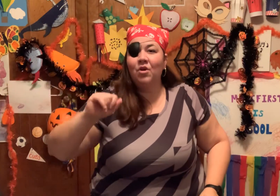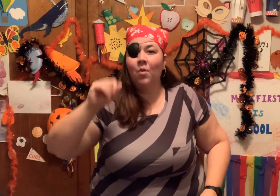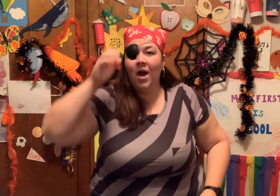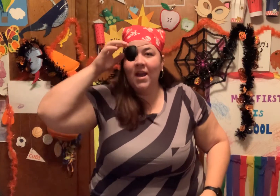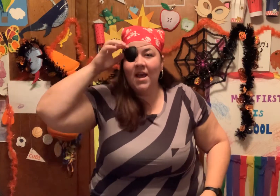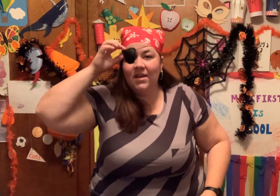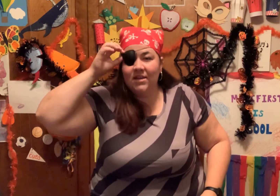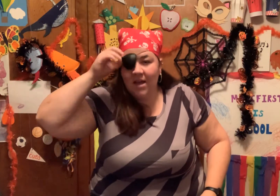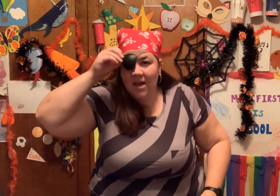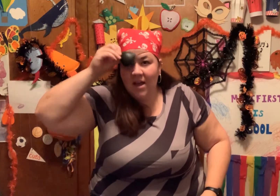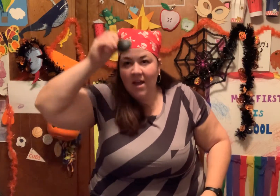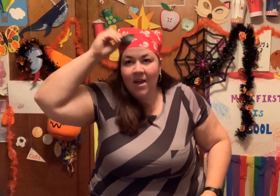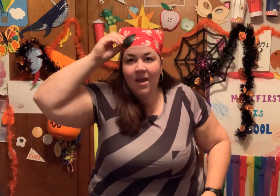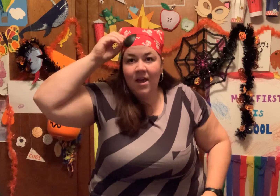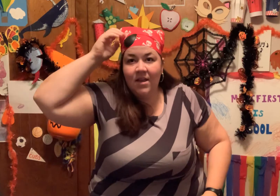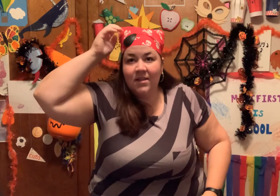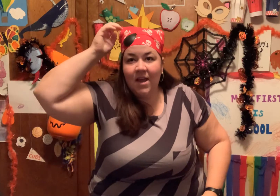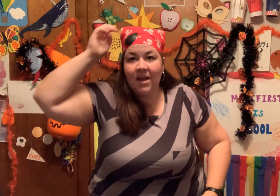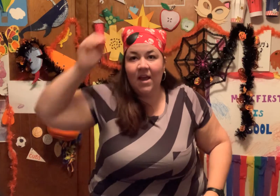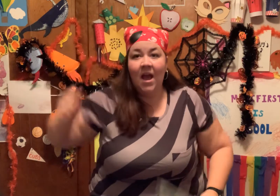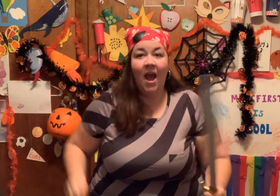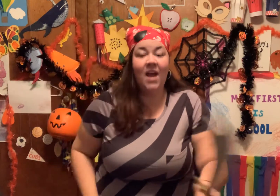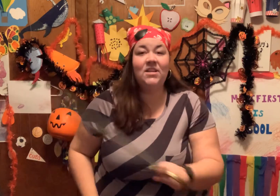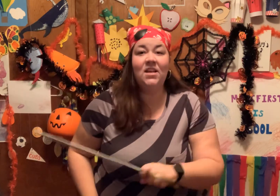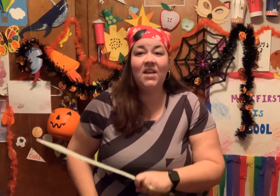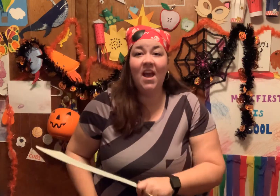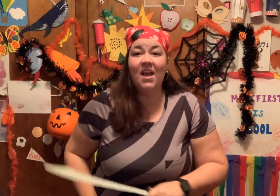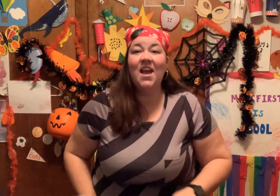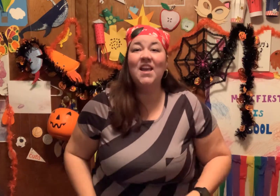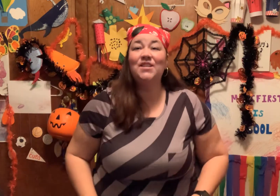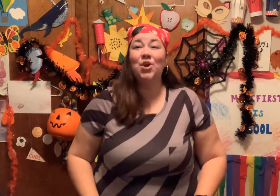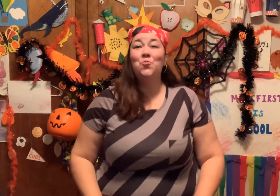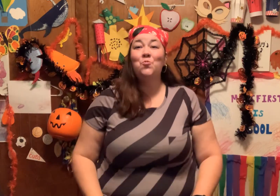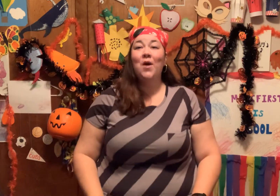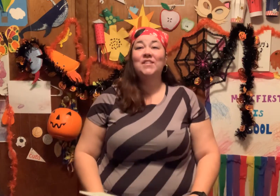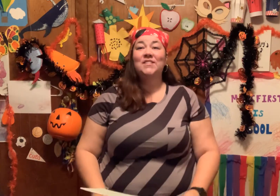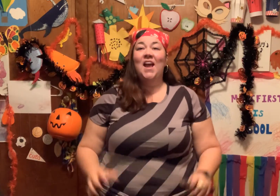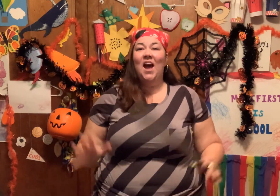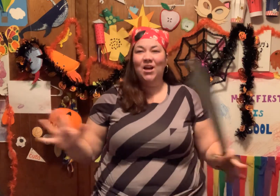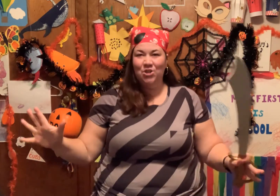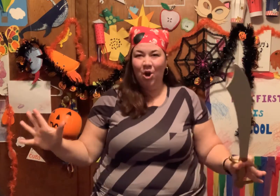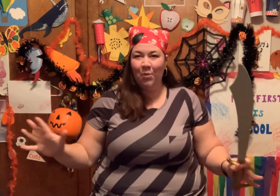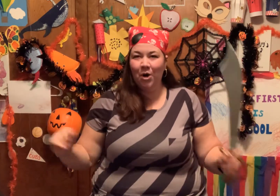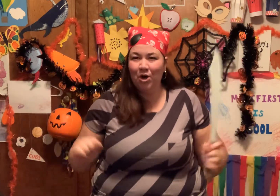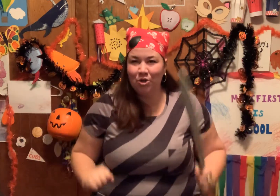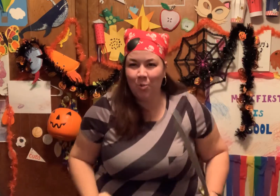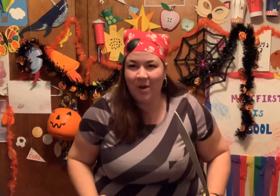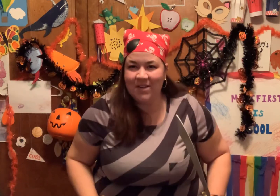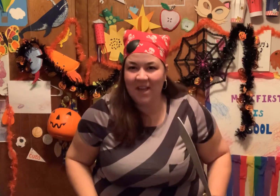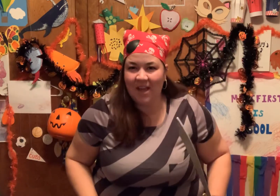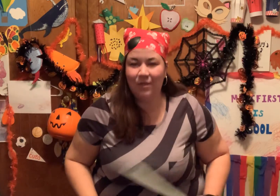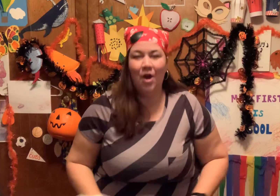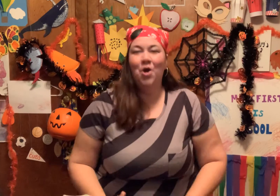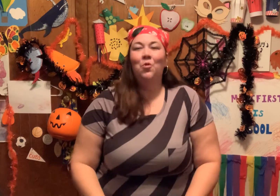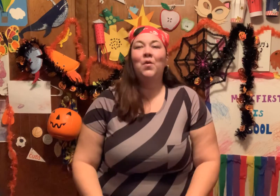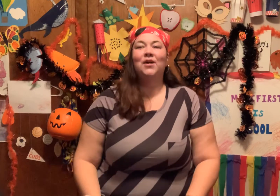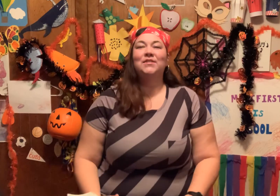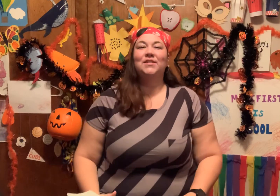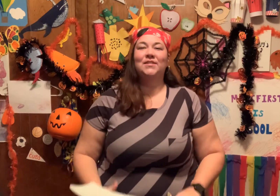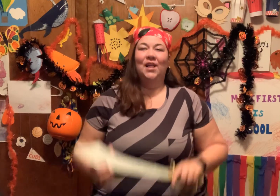everyone. It is Annie, and today is Wednesday, October 28th. We are still